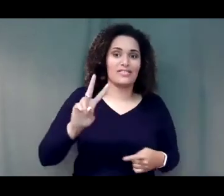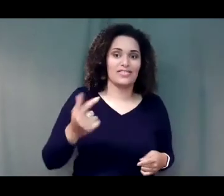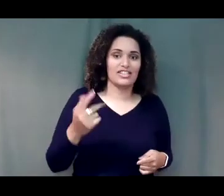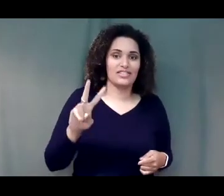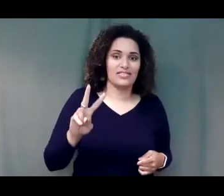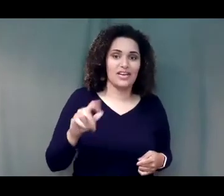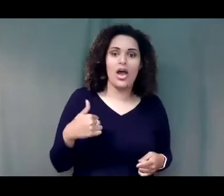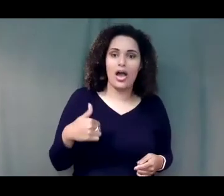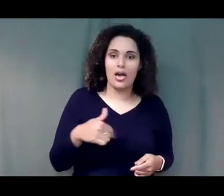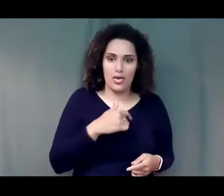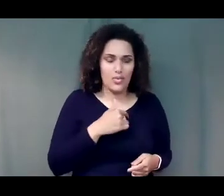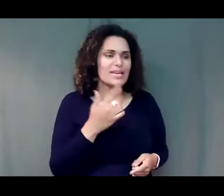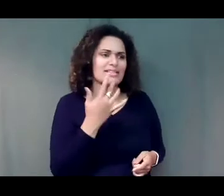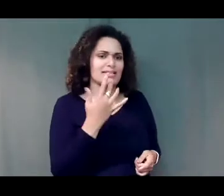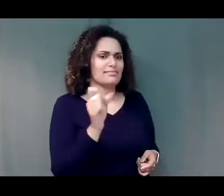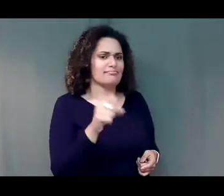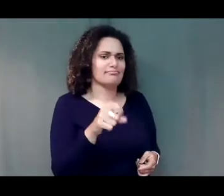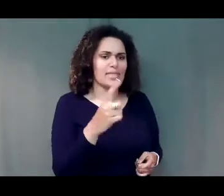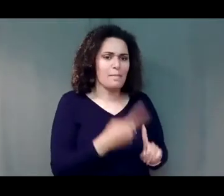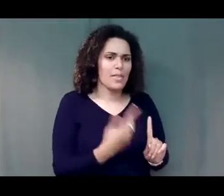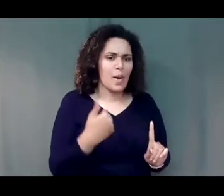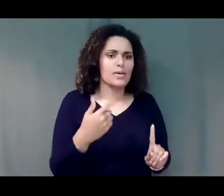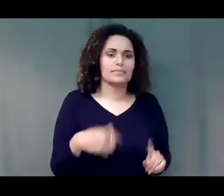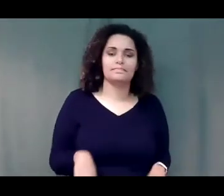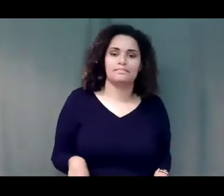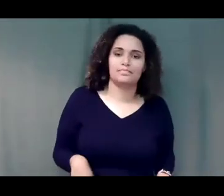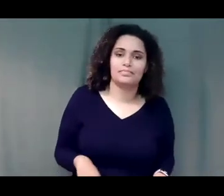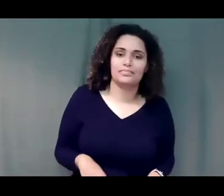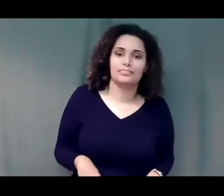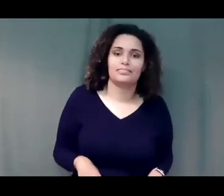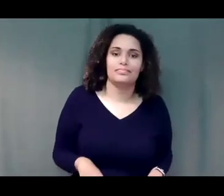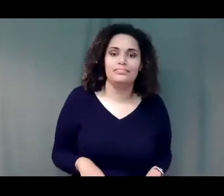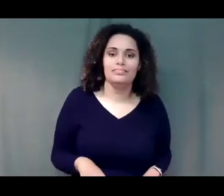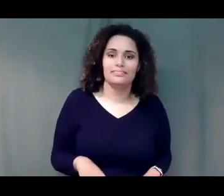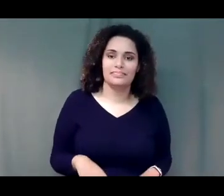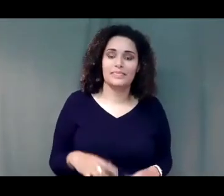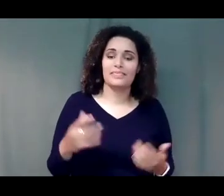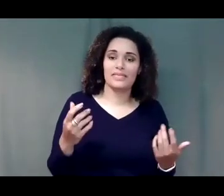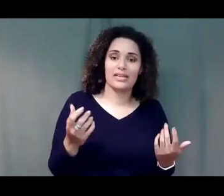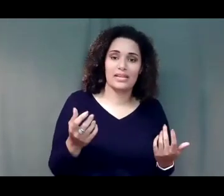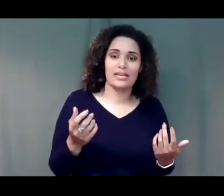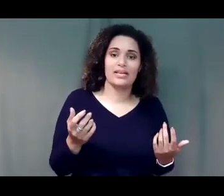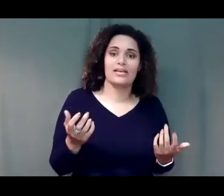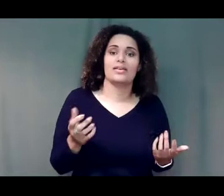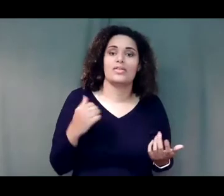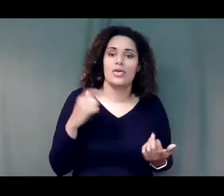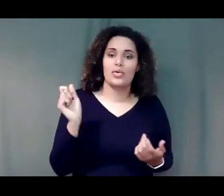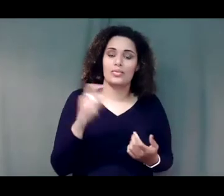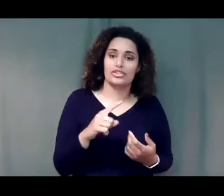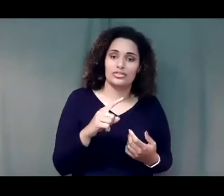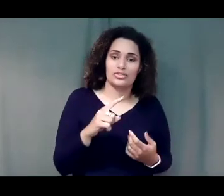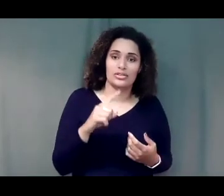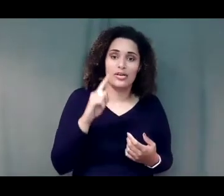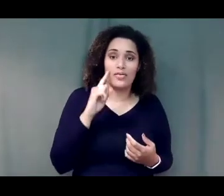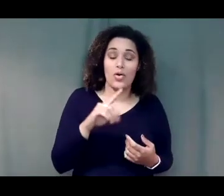we tasted a month or so. Almost didn't have it. So there was a question about, for the